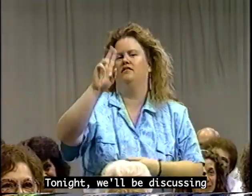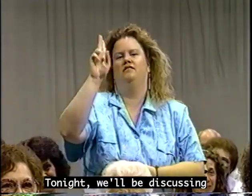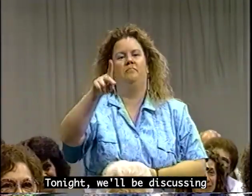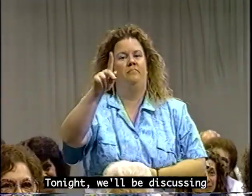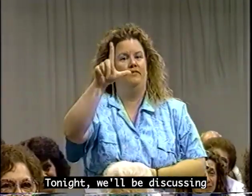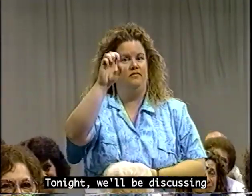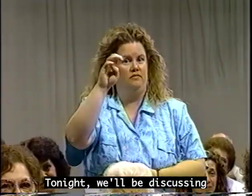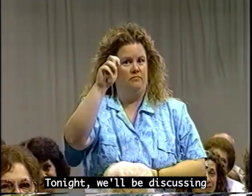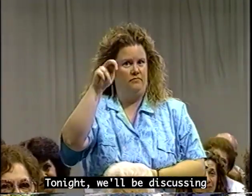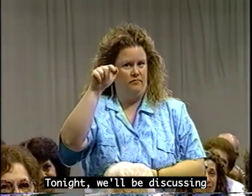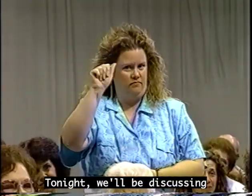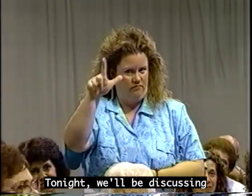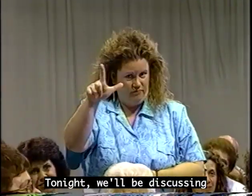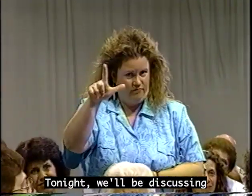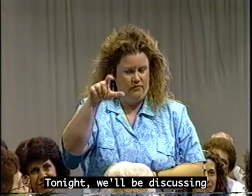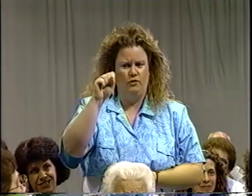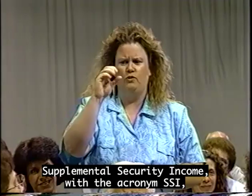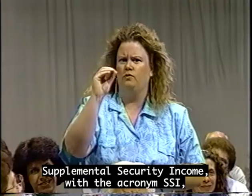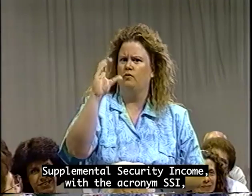Tonight we'll be discussing